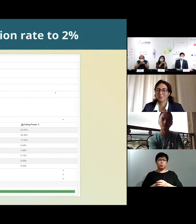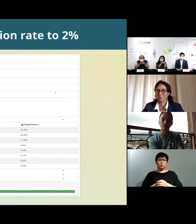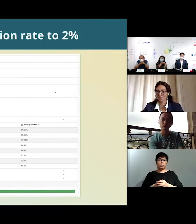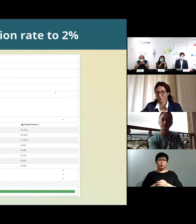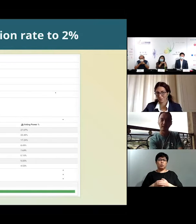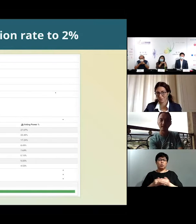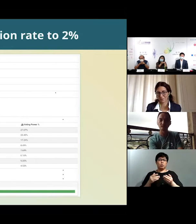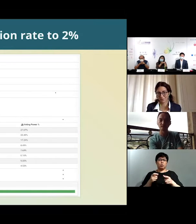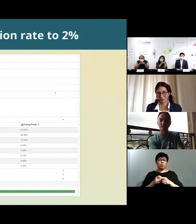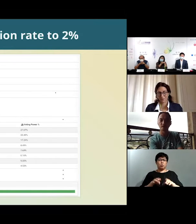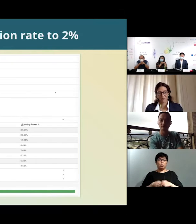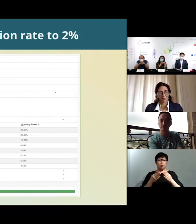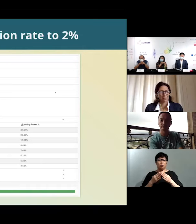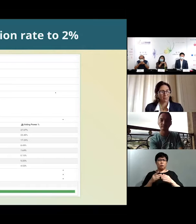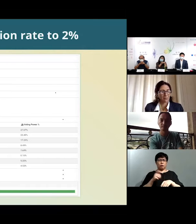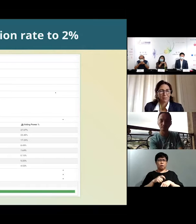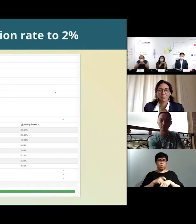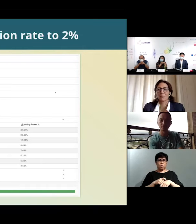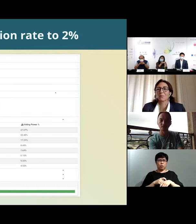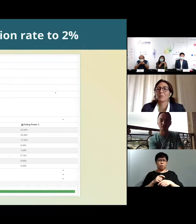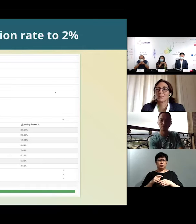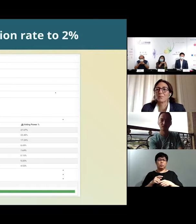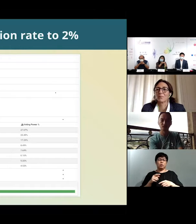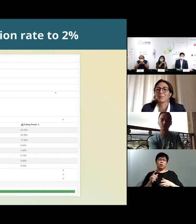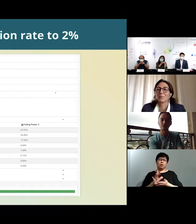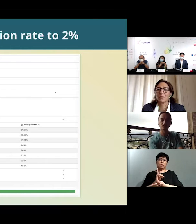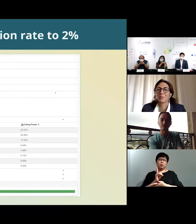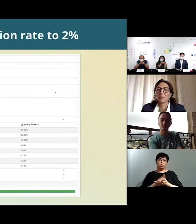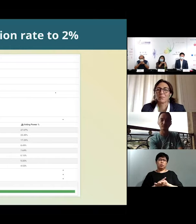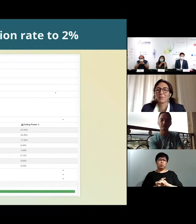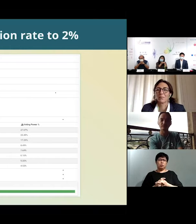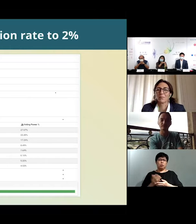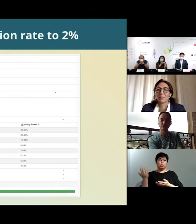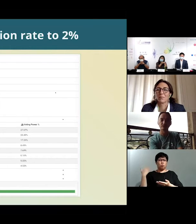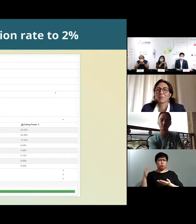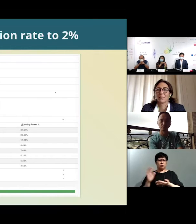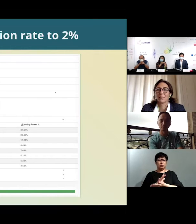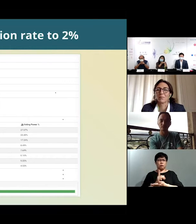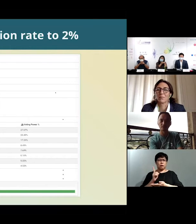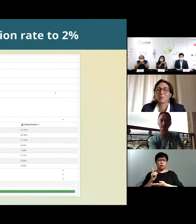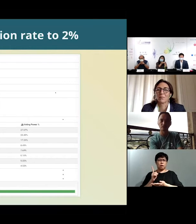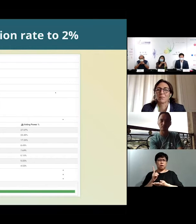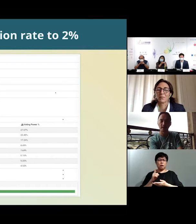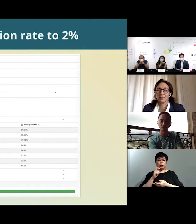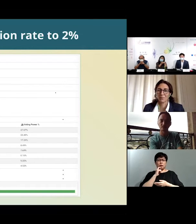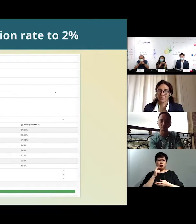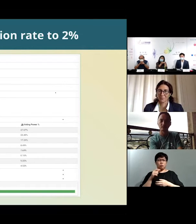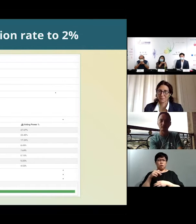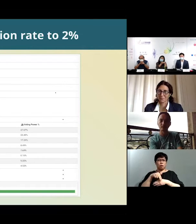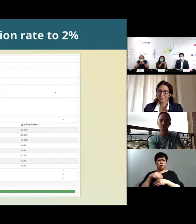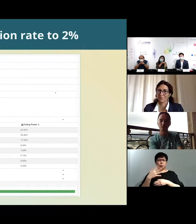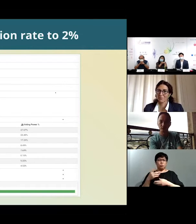year, we have passed it 5 proposals. So this is the very recent proposal that was passed